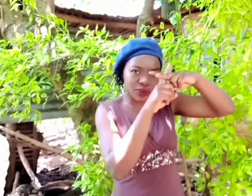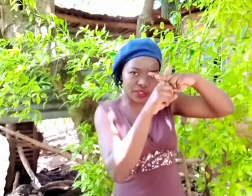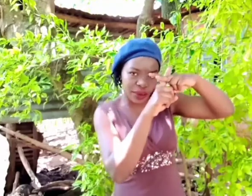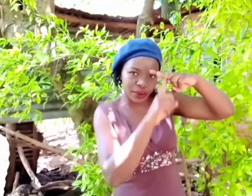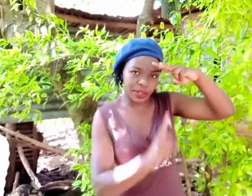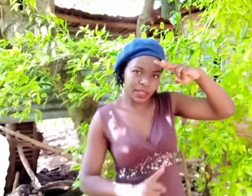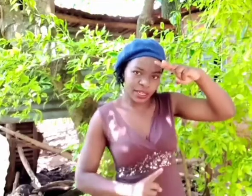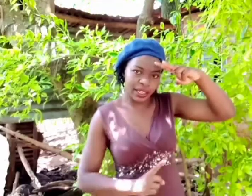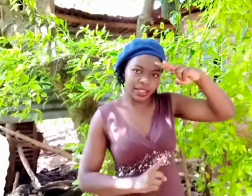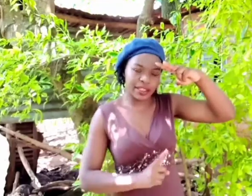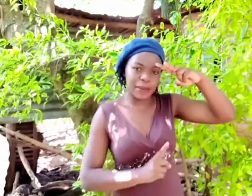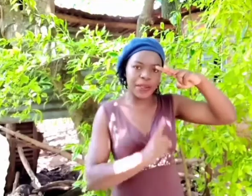down. Disappear.